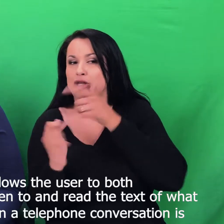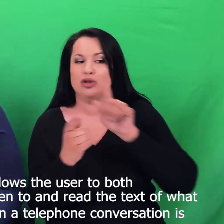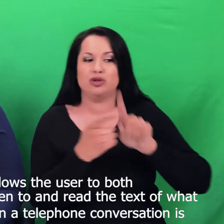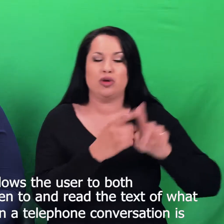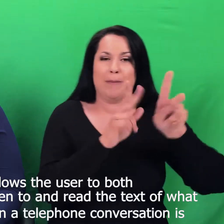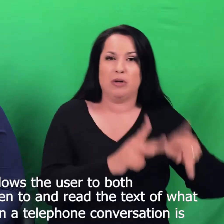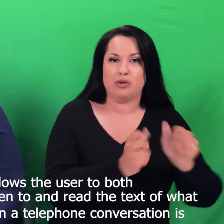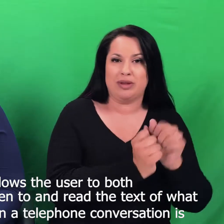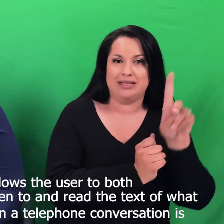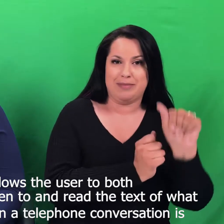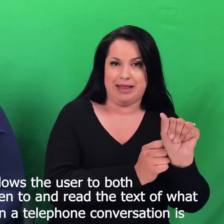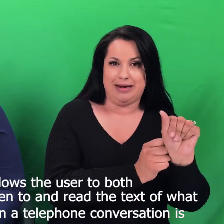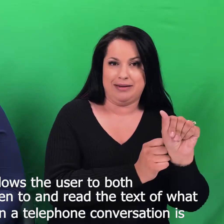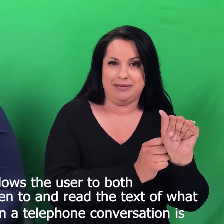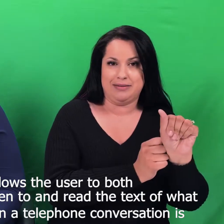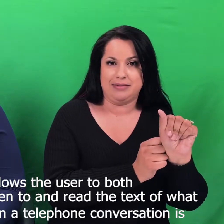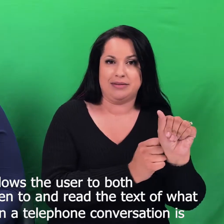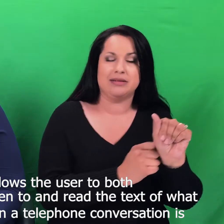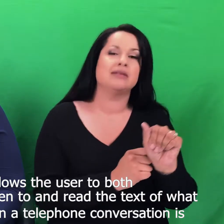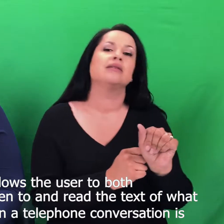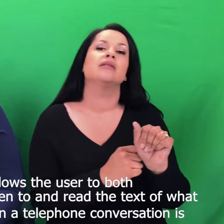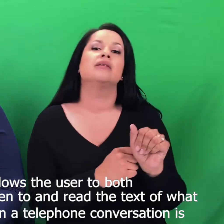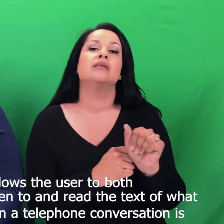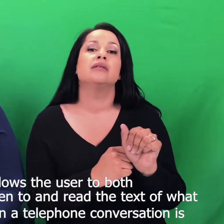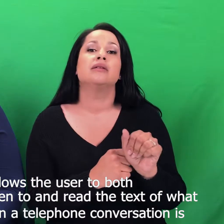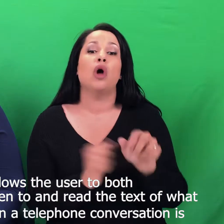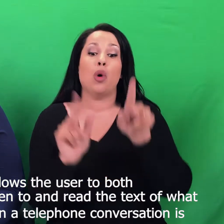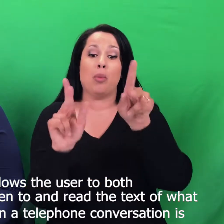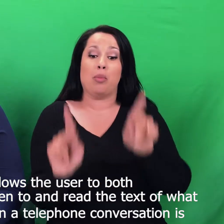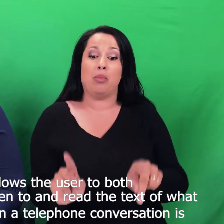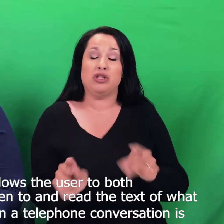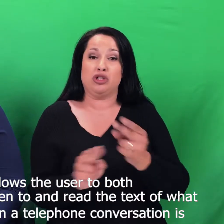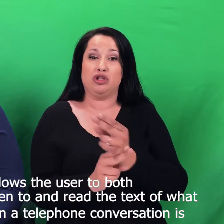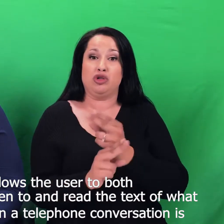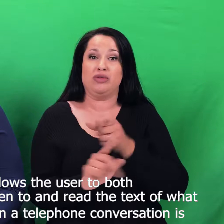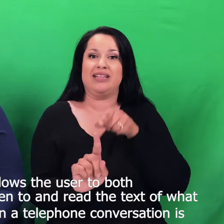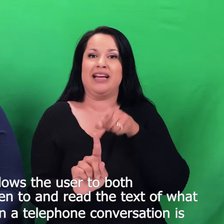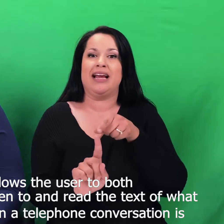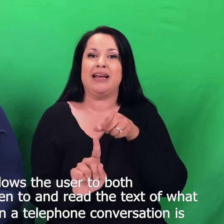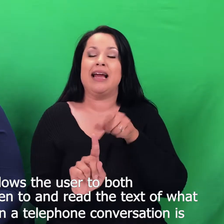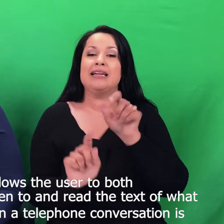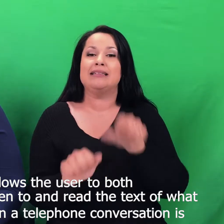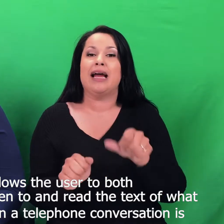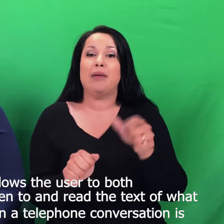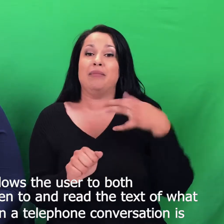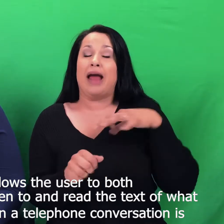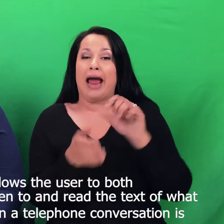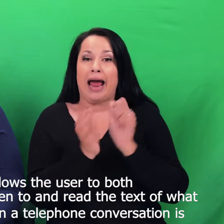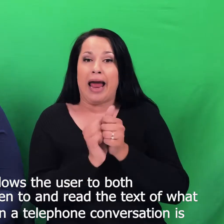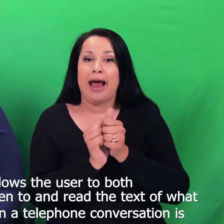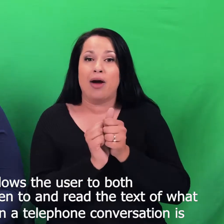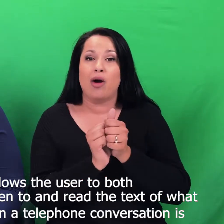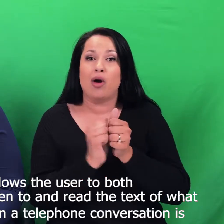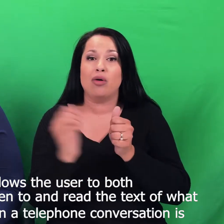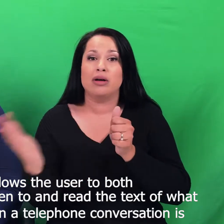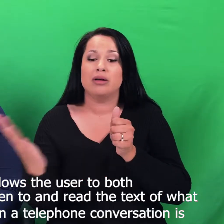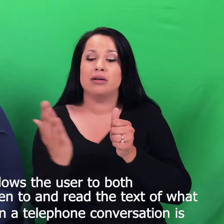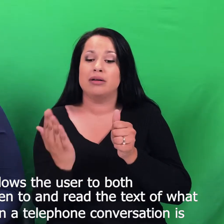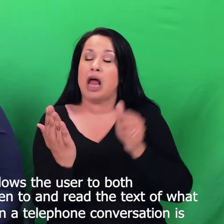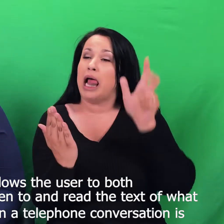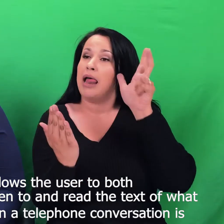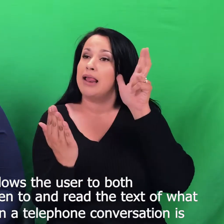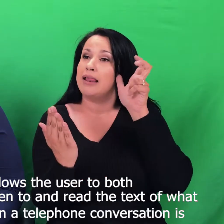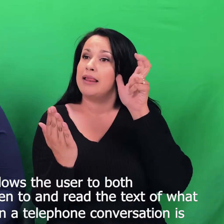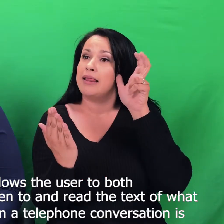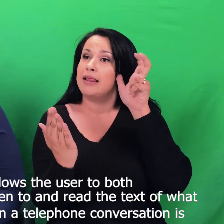It allows the user to both simultaneously listen to and read the text of what